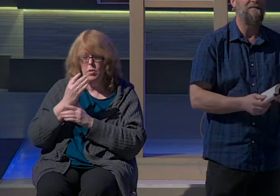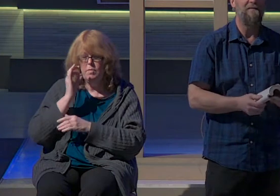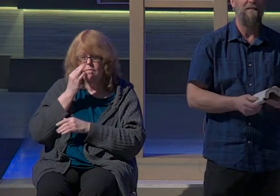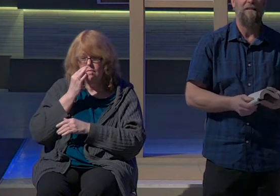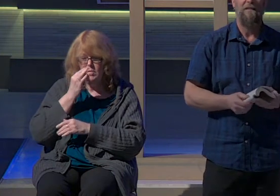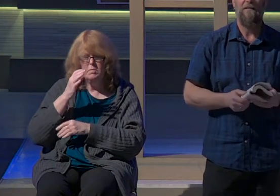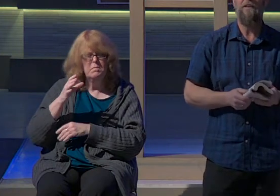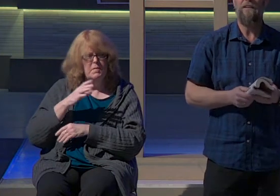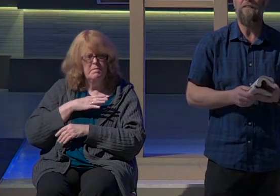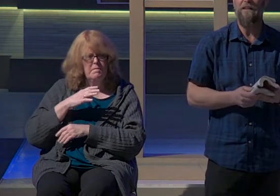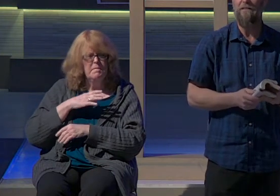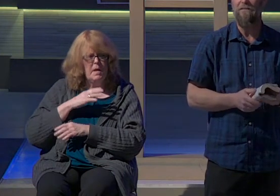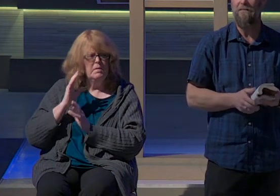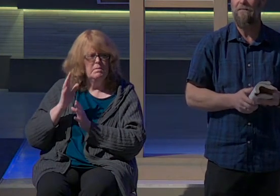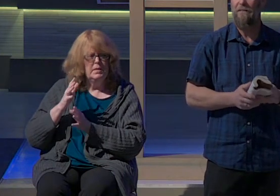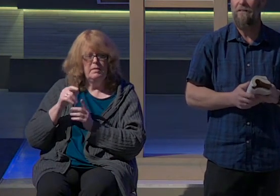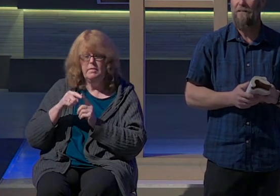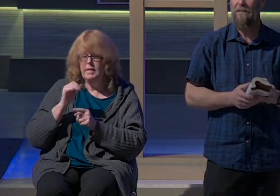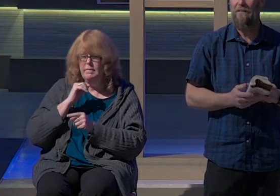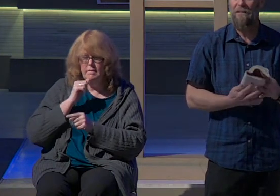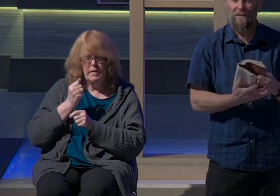not, cut it down."